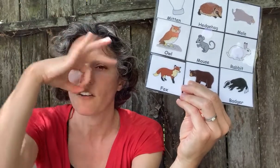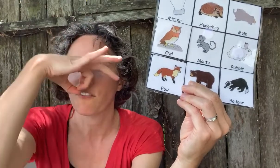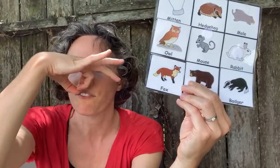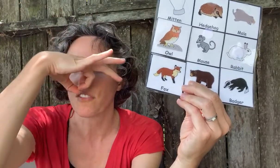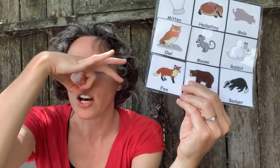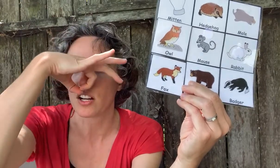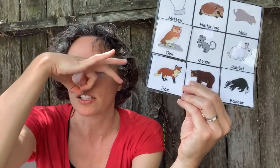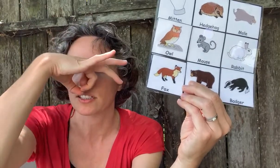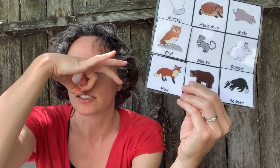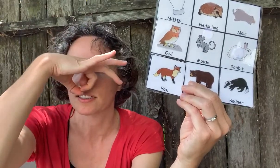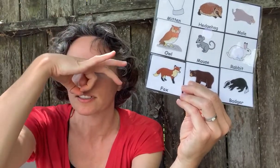Fox.